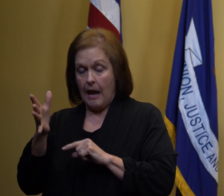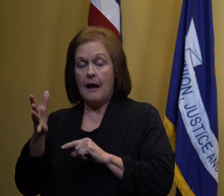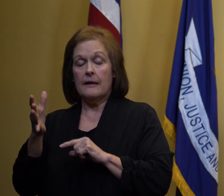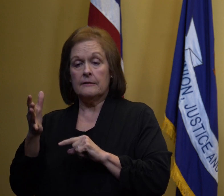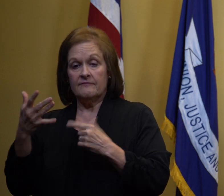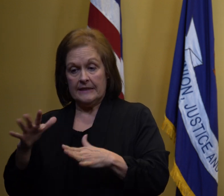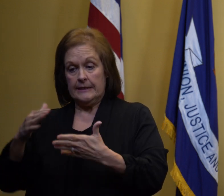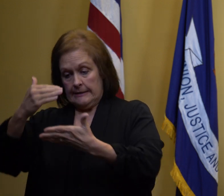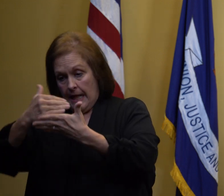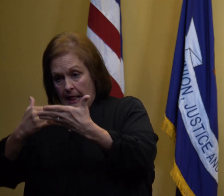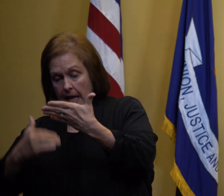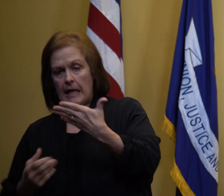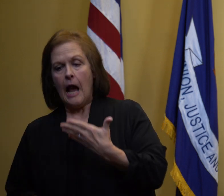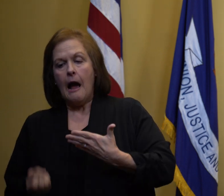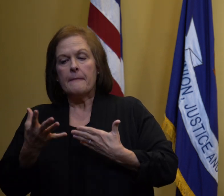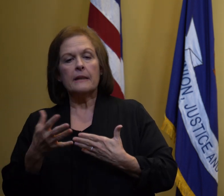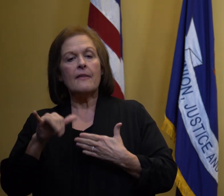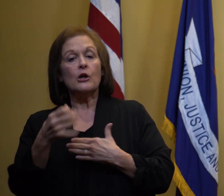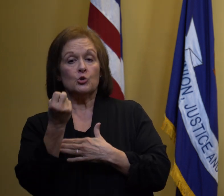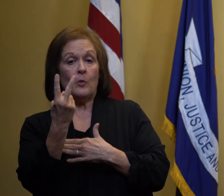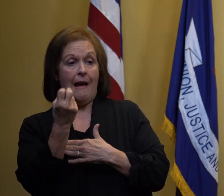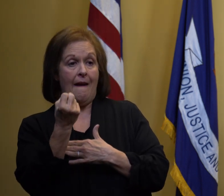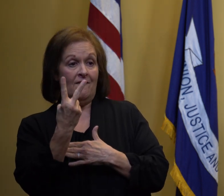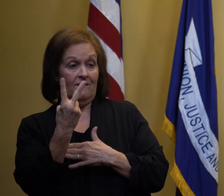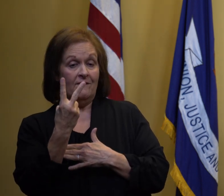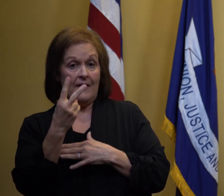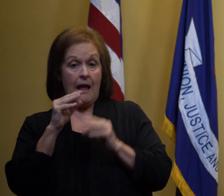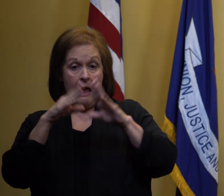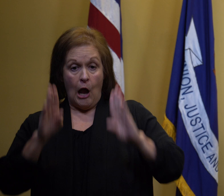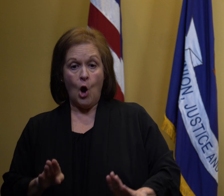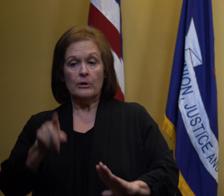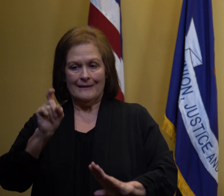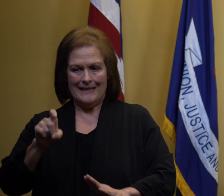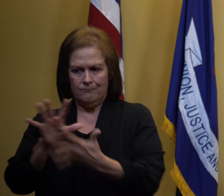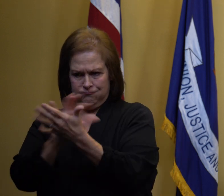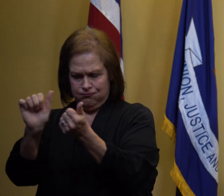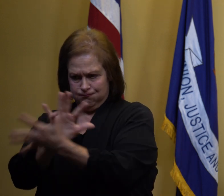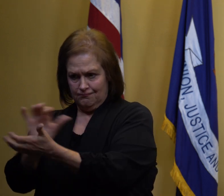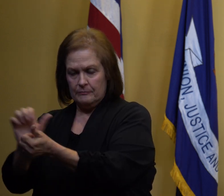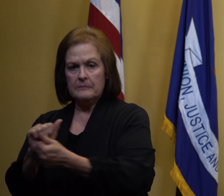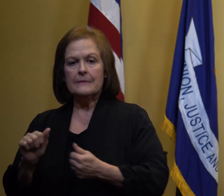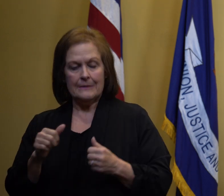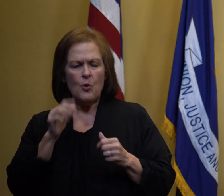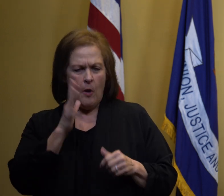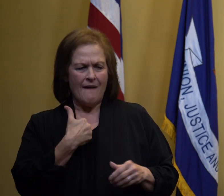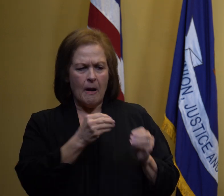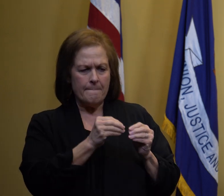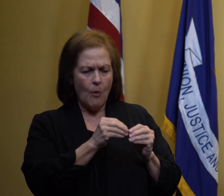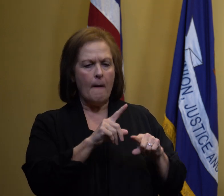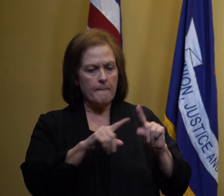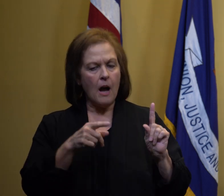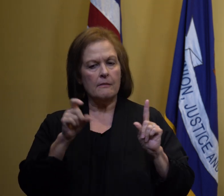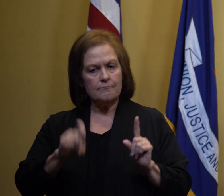most notable blighted properties. Of course, there are more than 12. We have to focus one bite at a time, but also